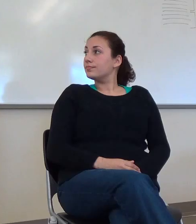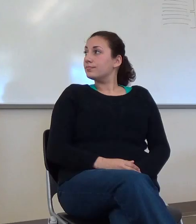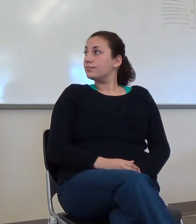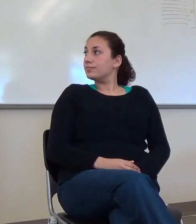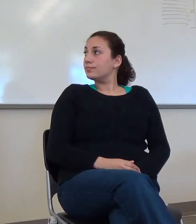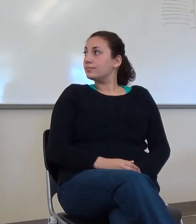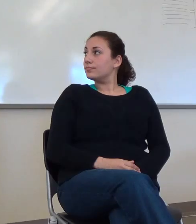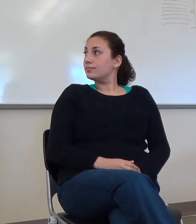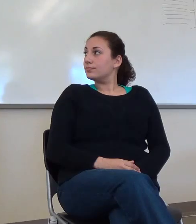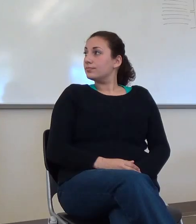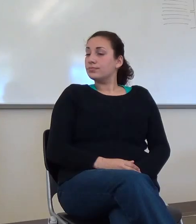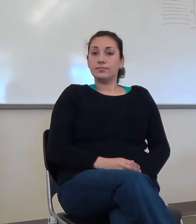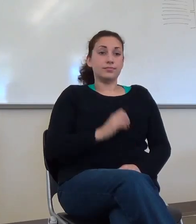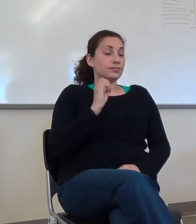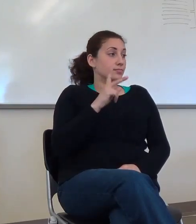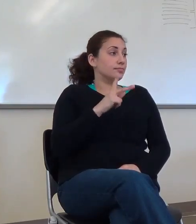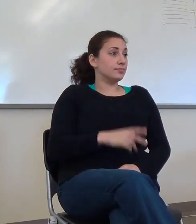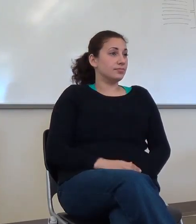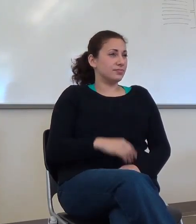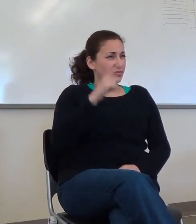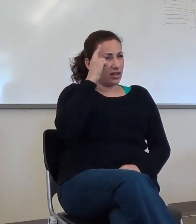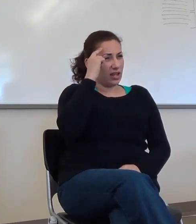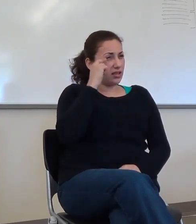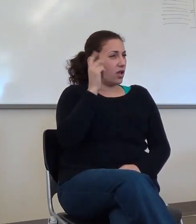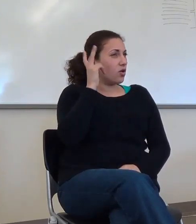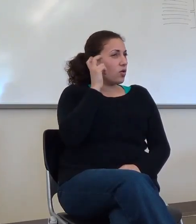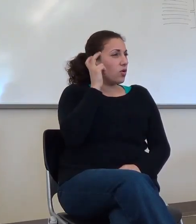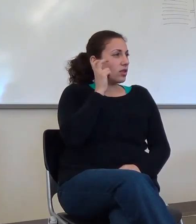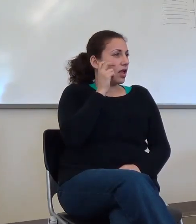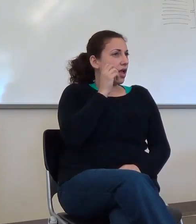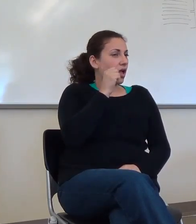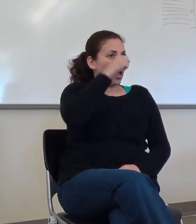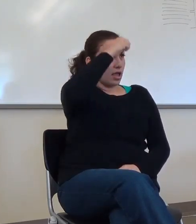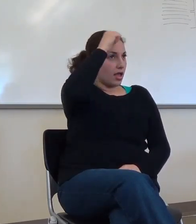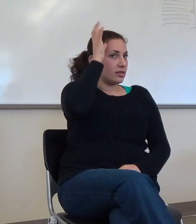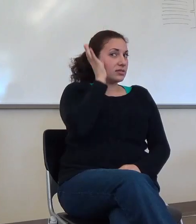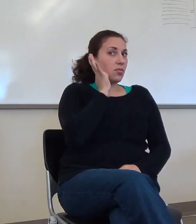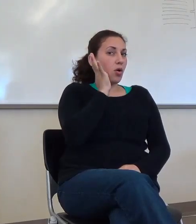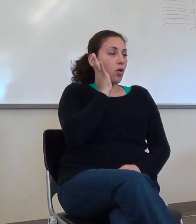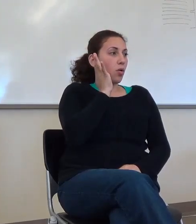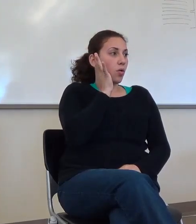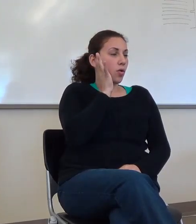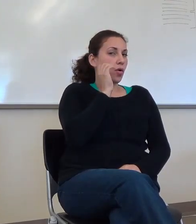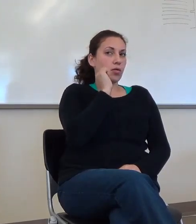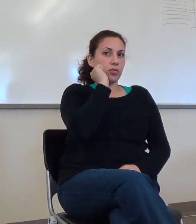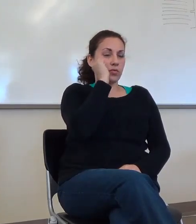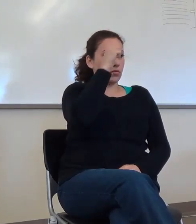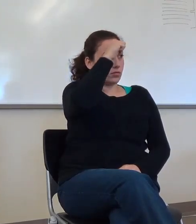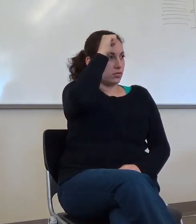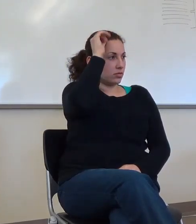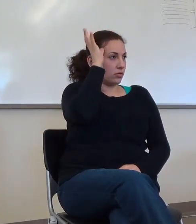Okay? I think I heard that the Eskimo language, which we don't call Eskimo, I don't know what we call it,